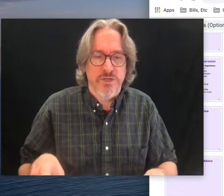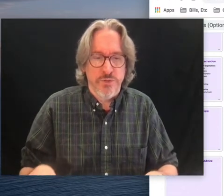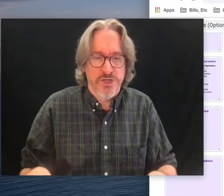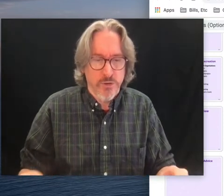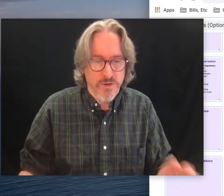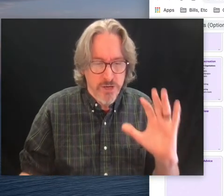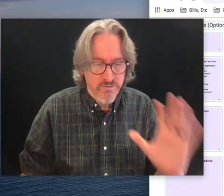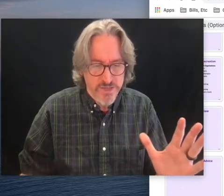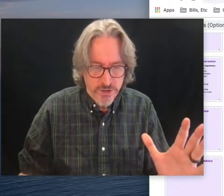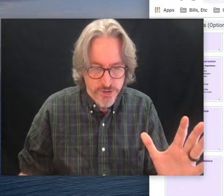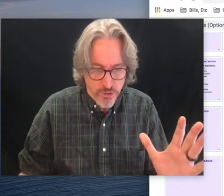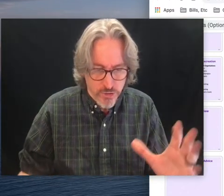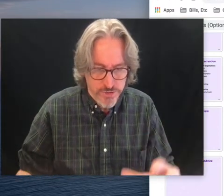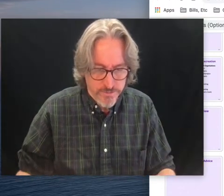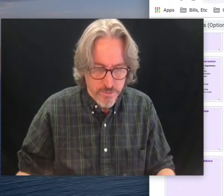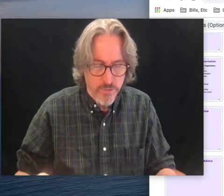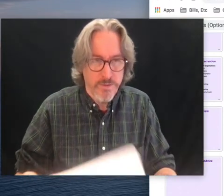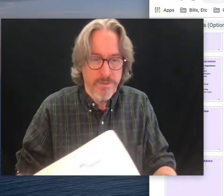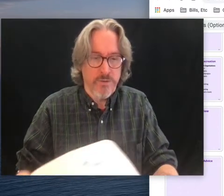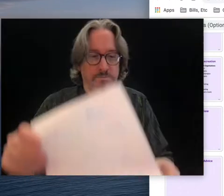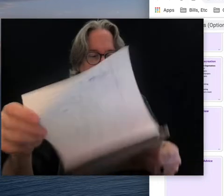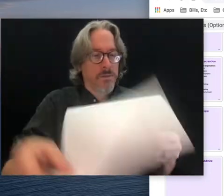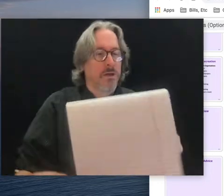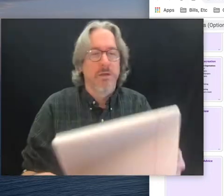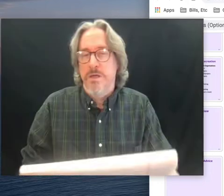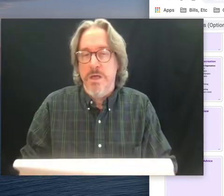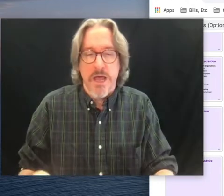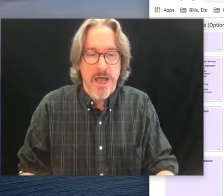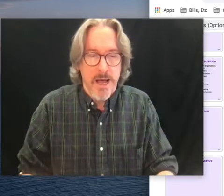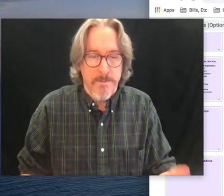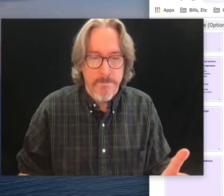So to start with the conversation starters,